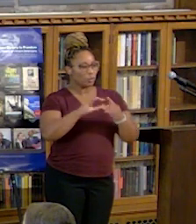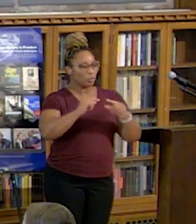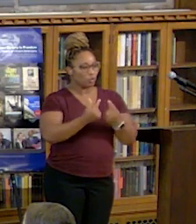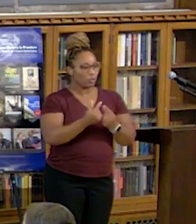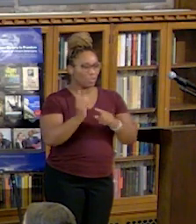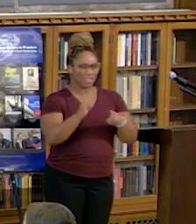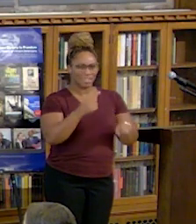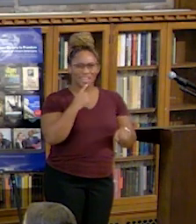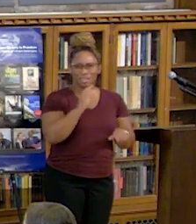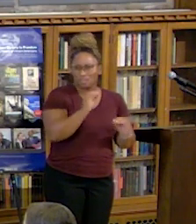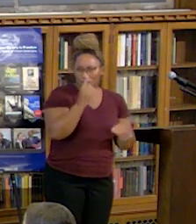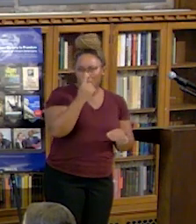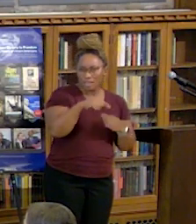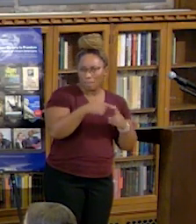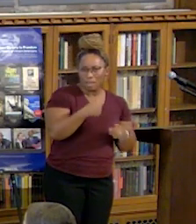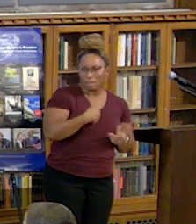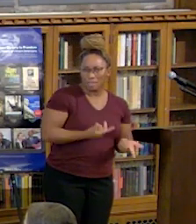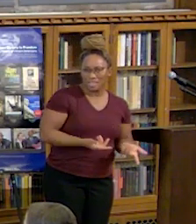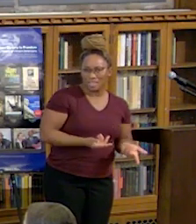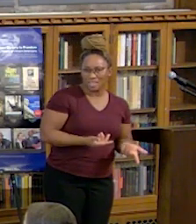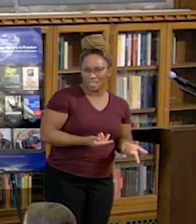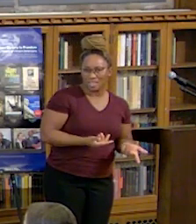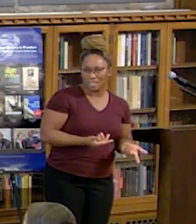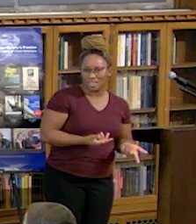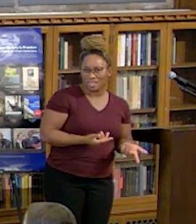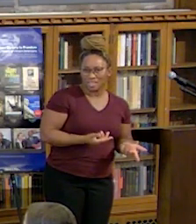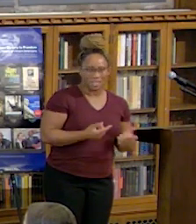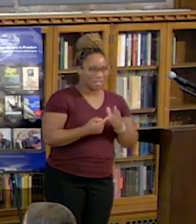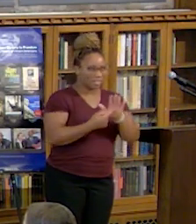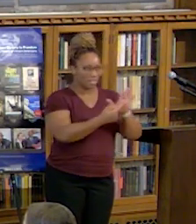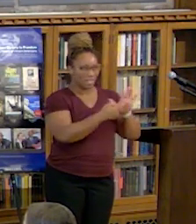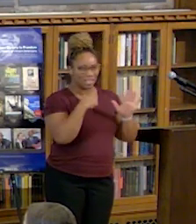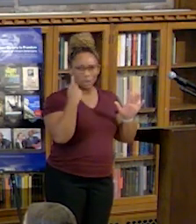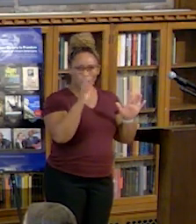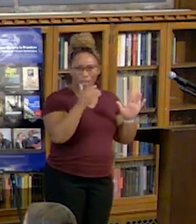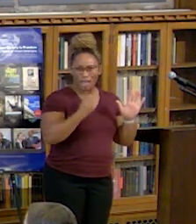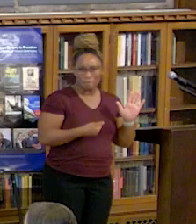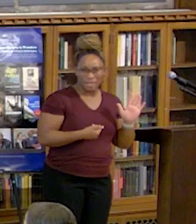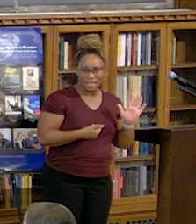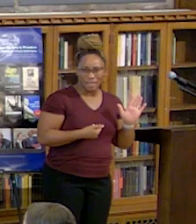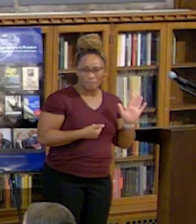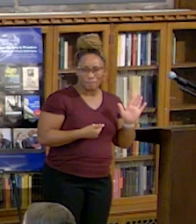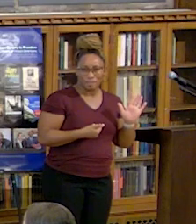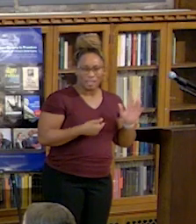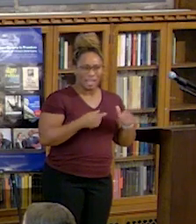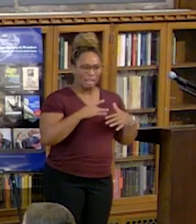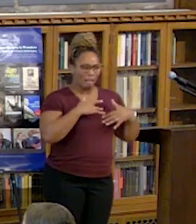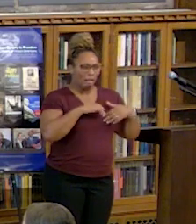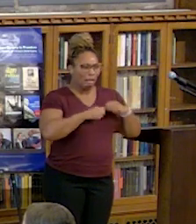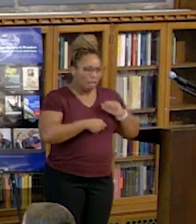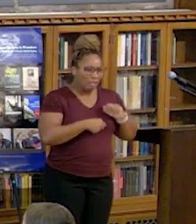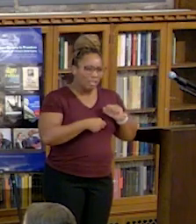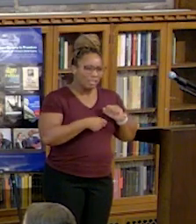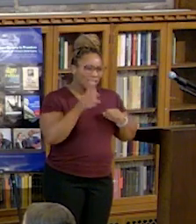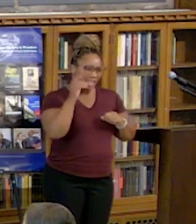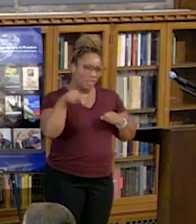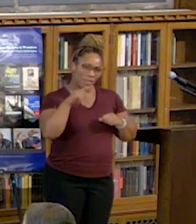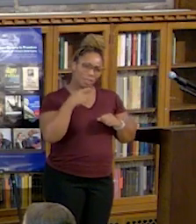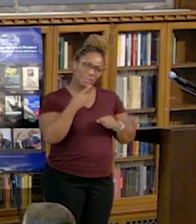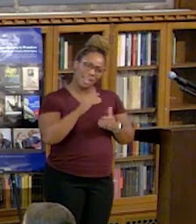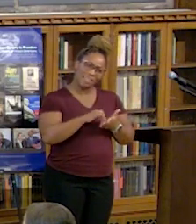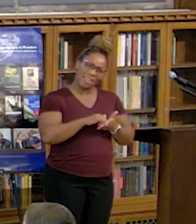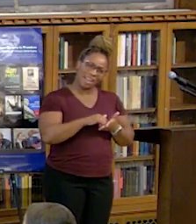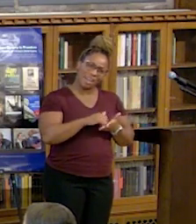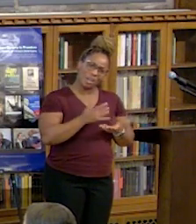and they say there's nothing in there about me nothing in that exhibit looks like me and it's actually Wren it tears your heart apart when you're